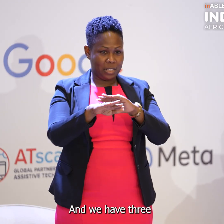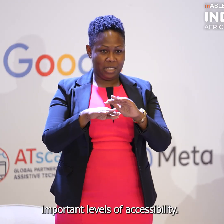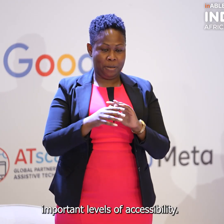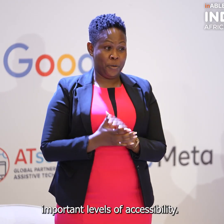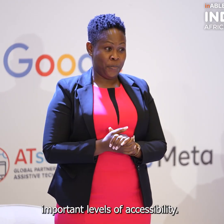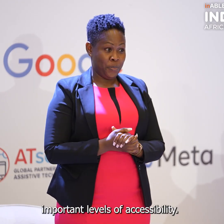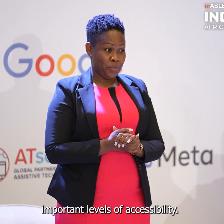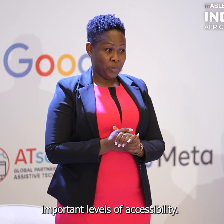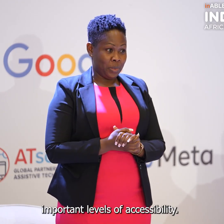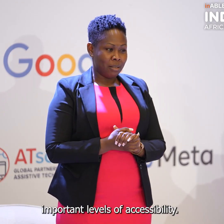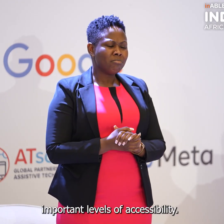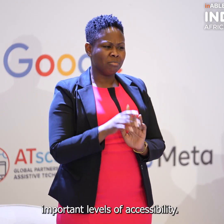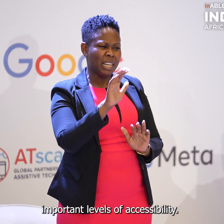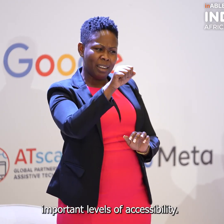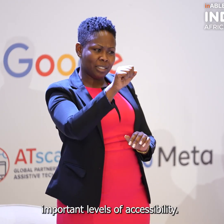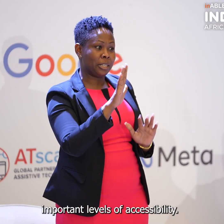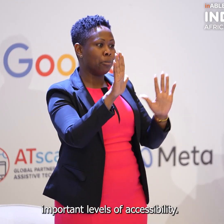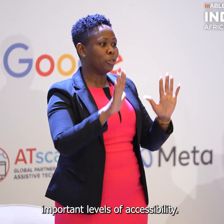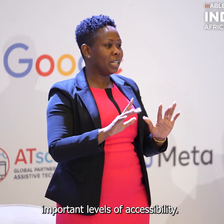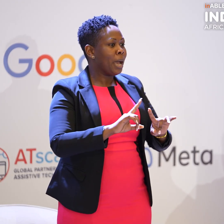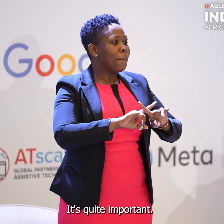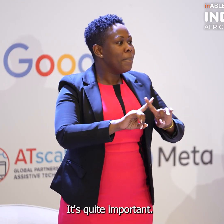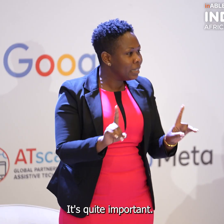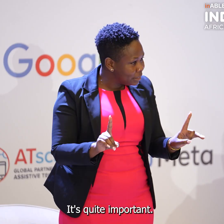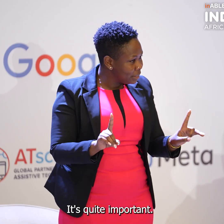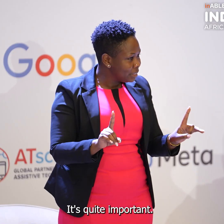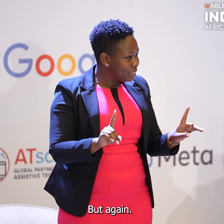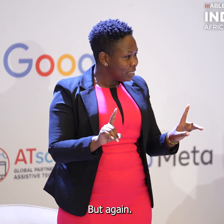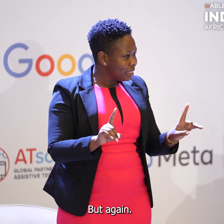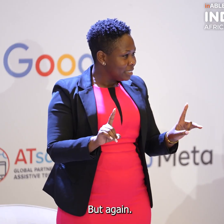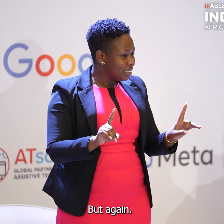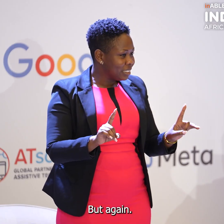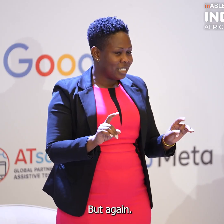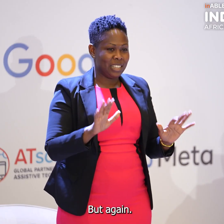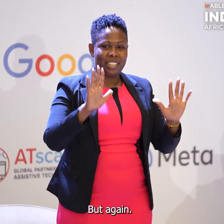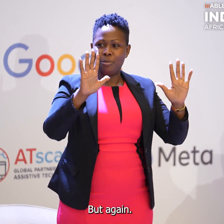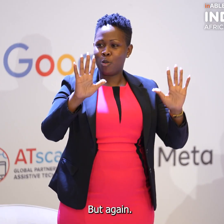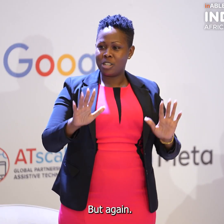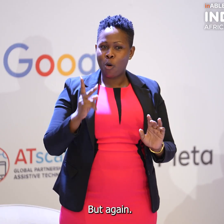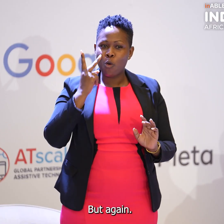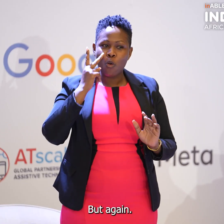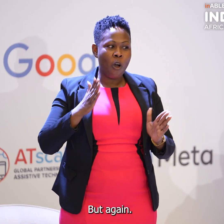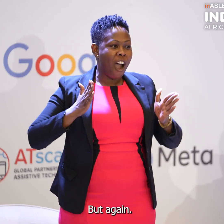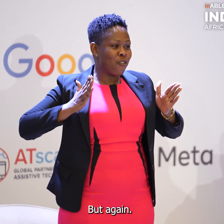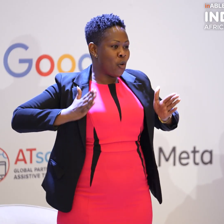And we have 3 important levels of accessibility. It's quite important, but again,